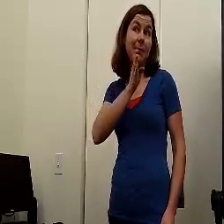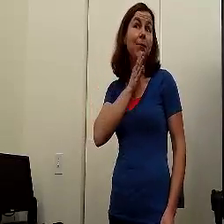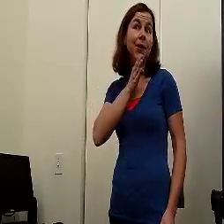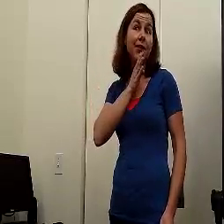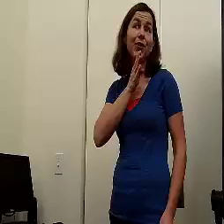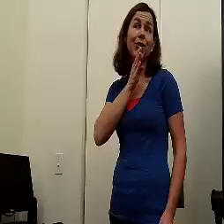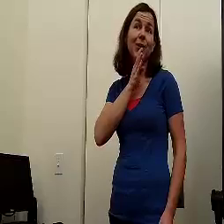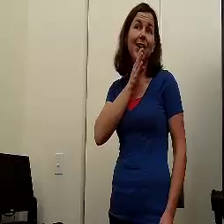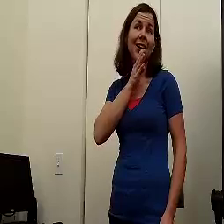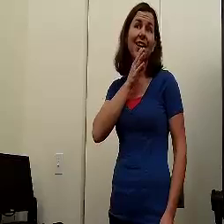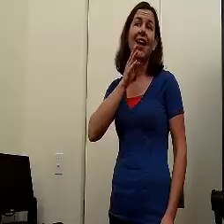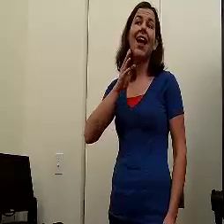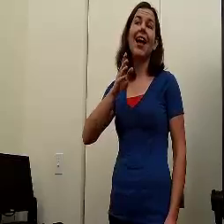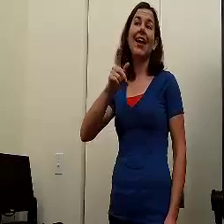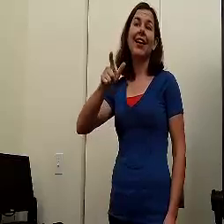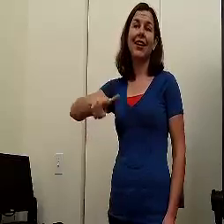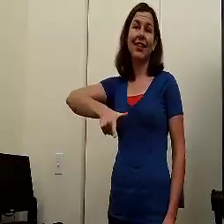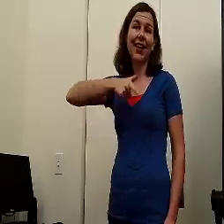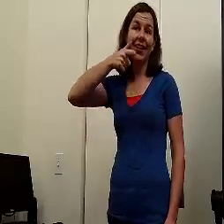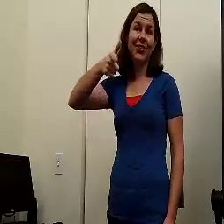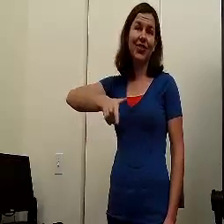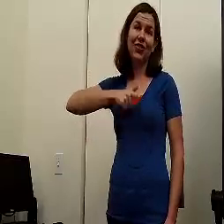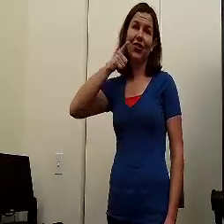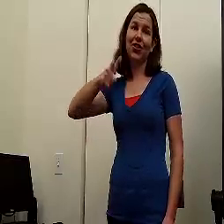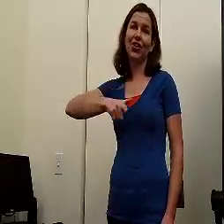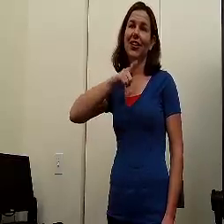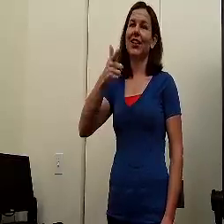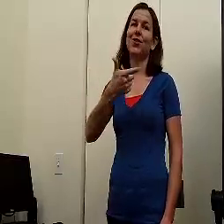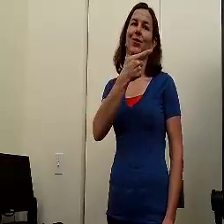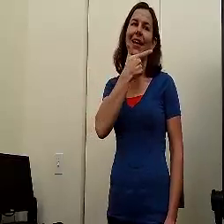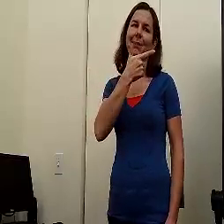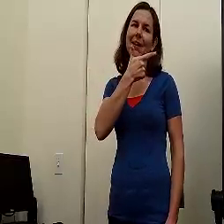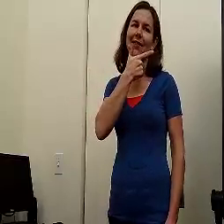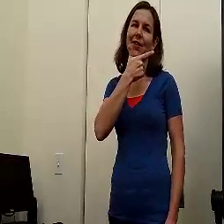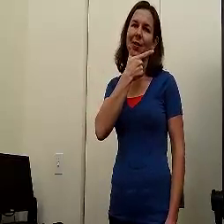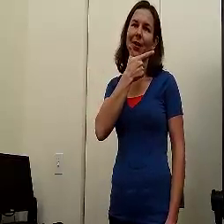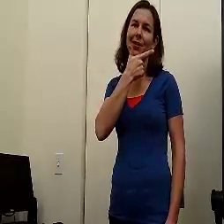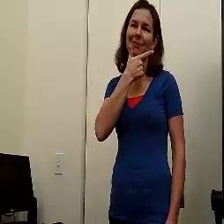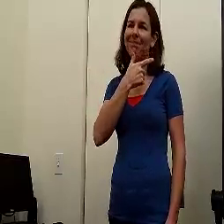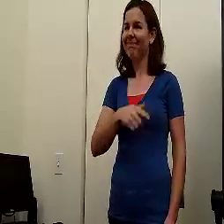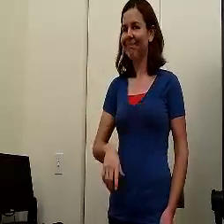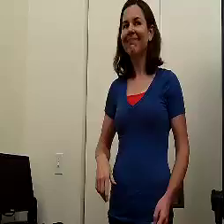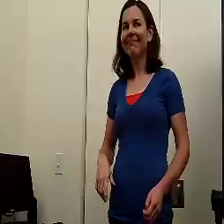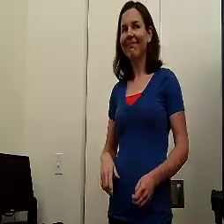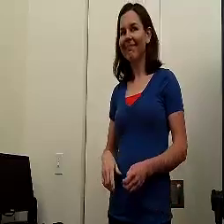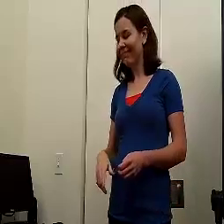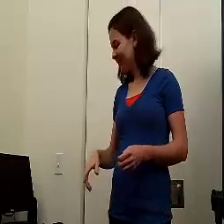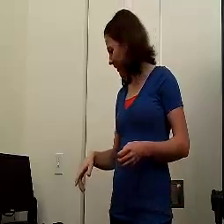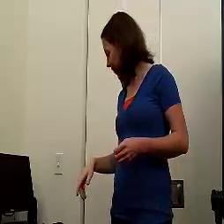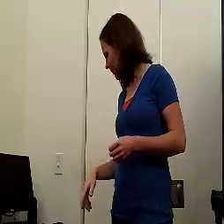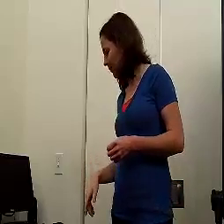B word if you do it wrong, and lunch turns into lesbian if you do it wrong. So you can't turn it